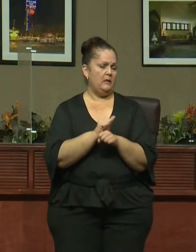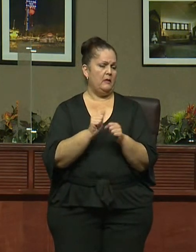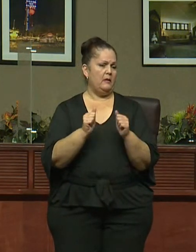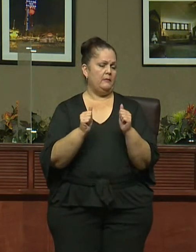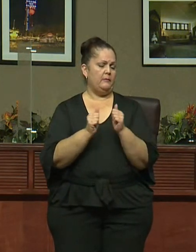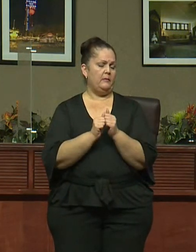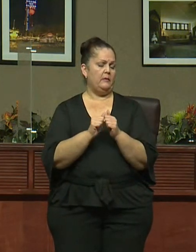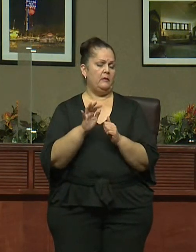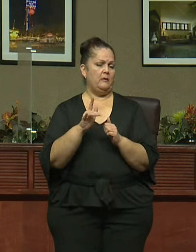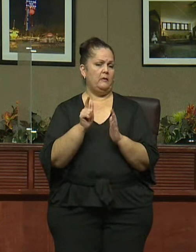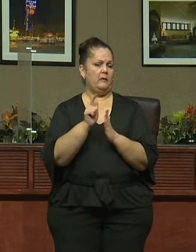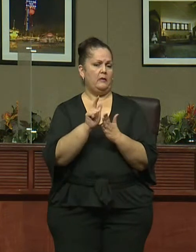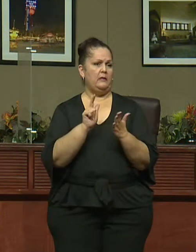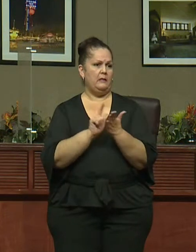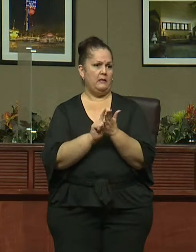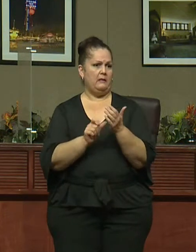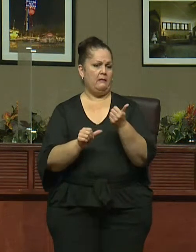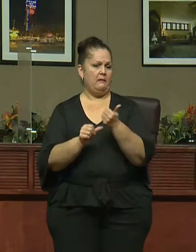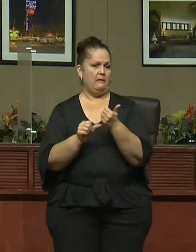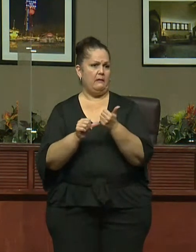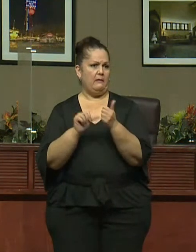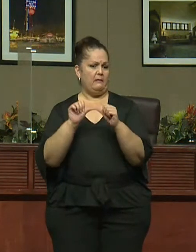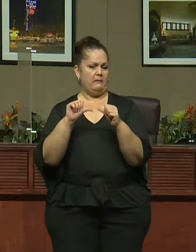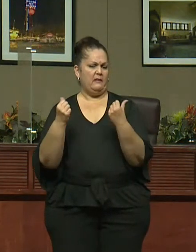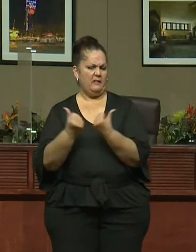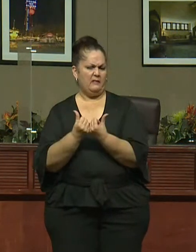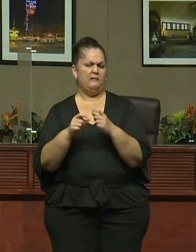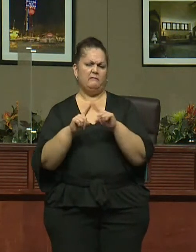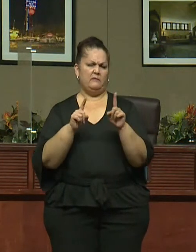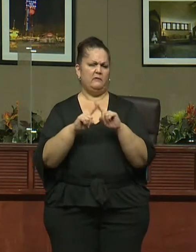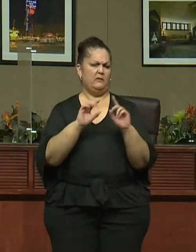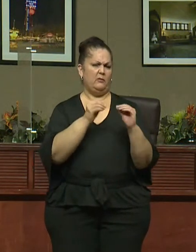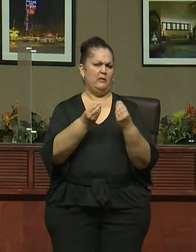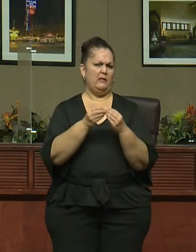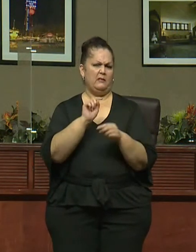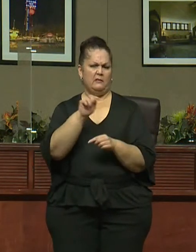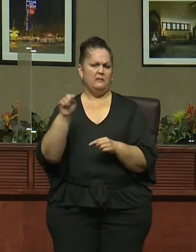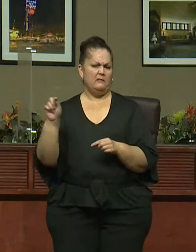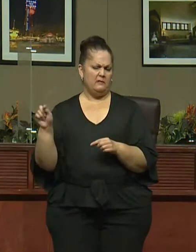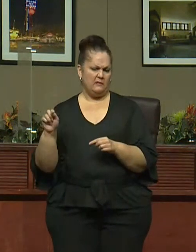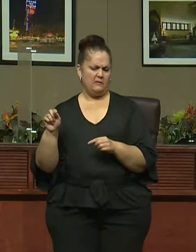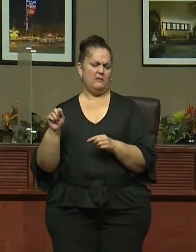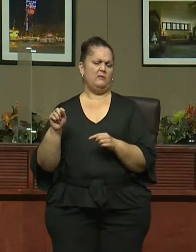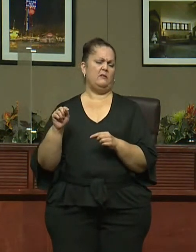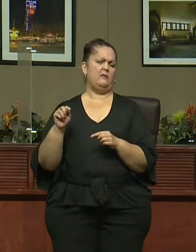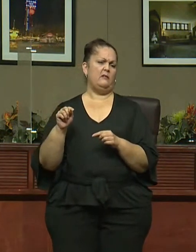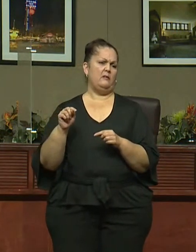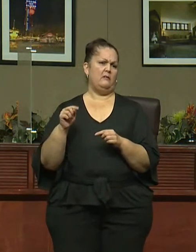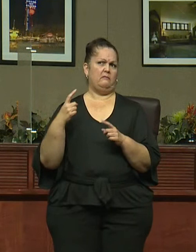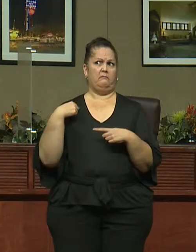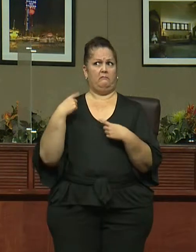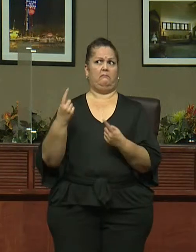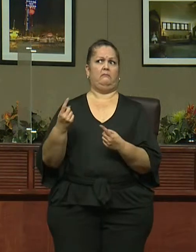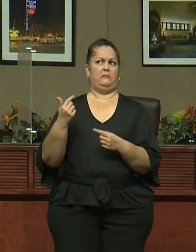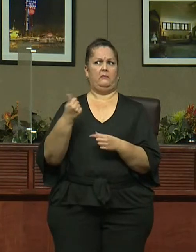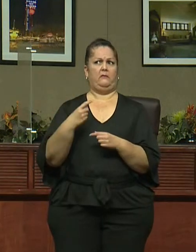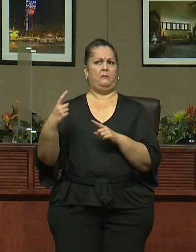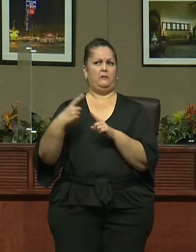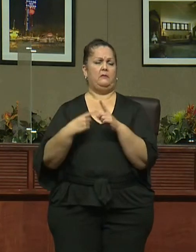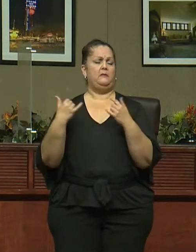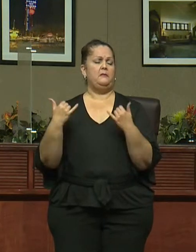with the Legal Aid Society and others in this endeavor now for several months.